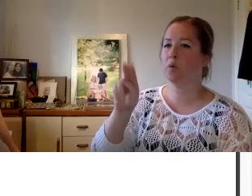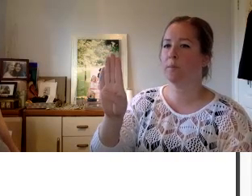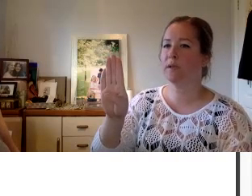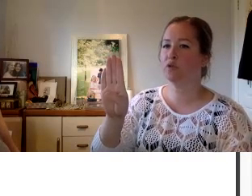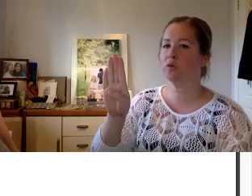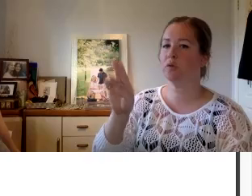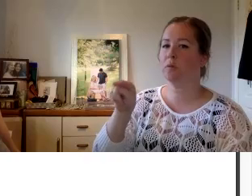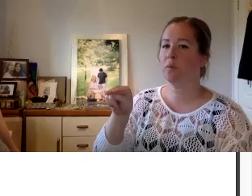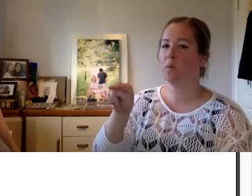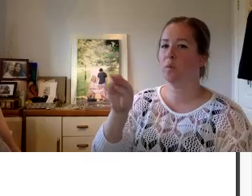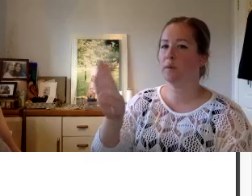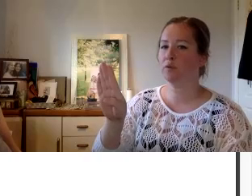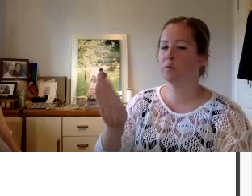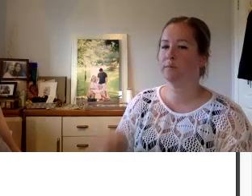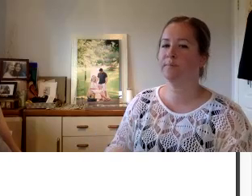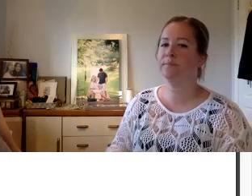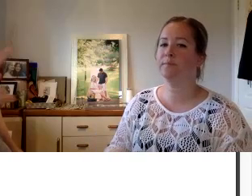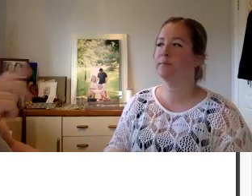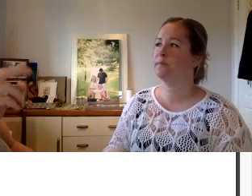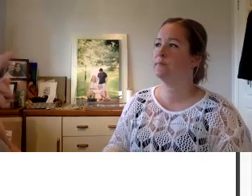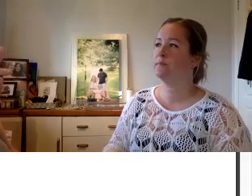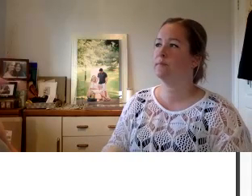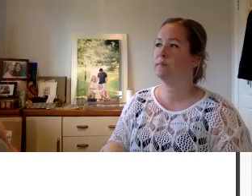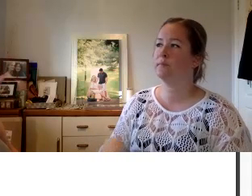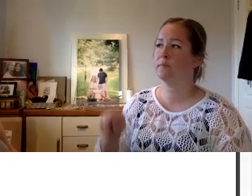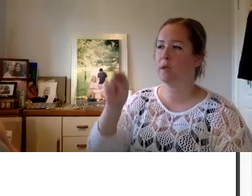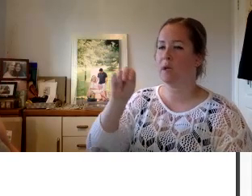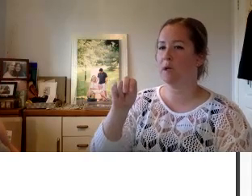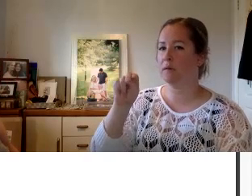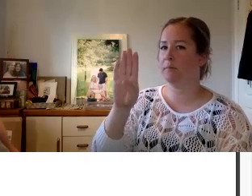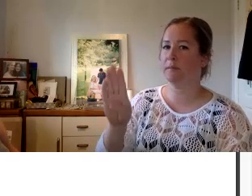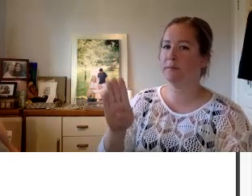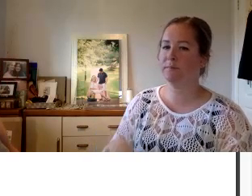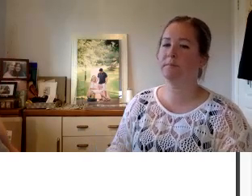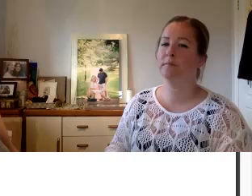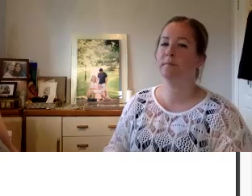New Brunswick is the letter NB.